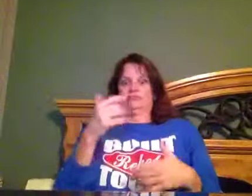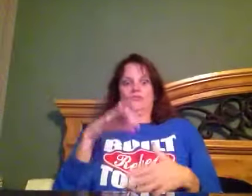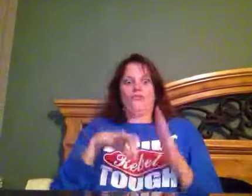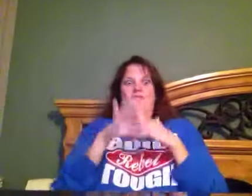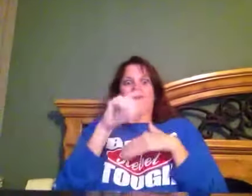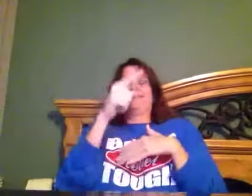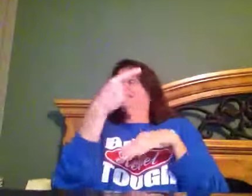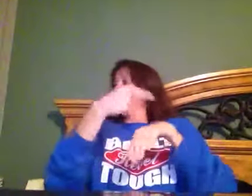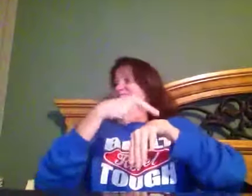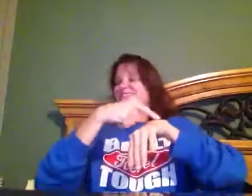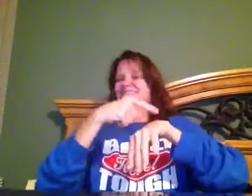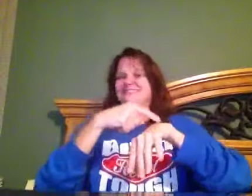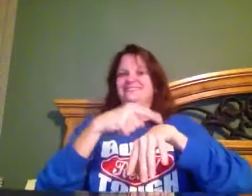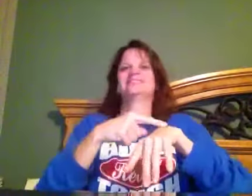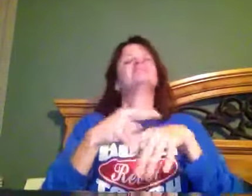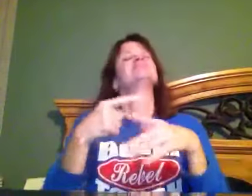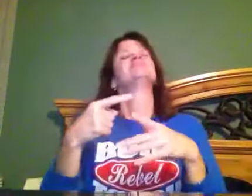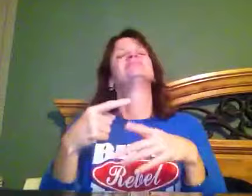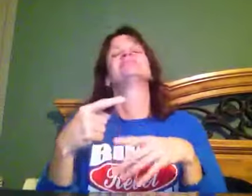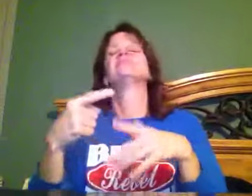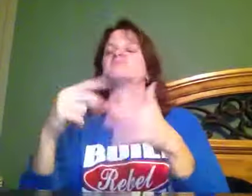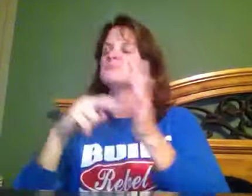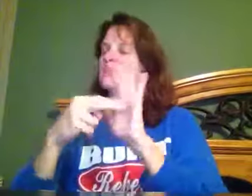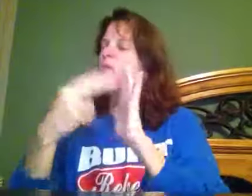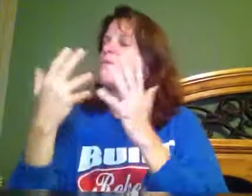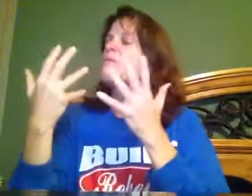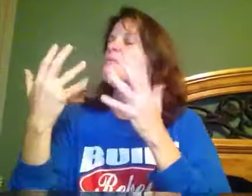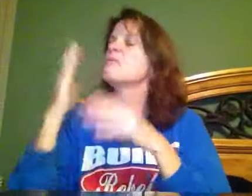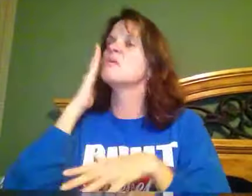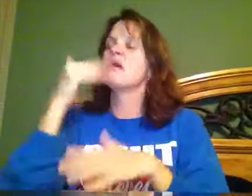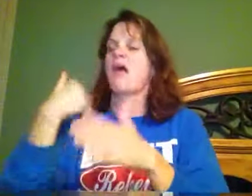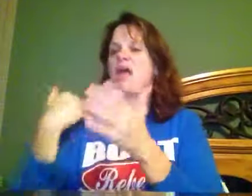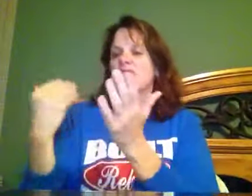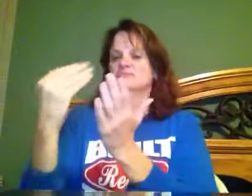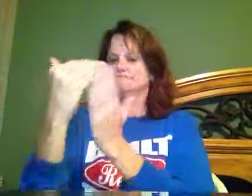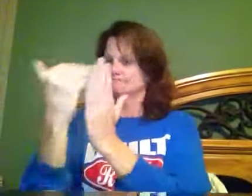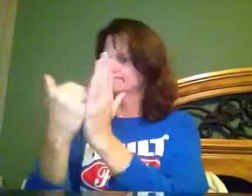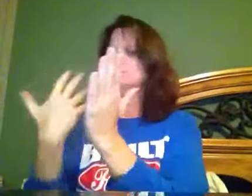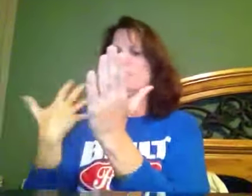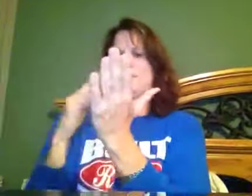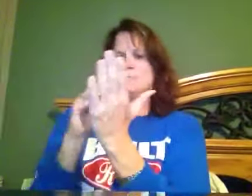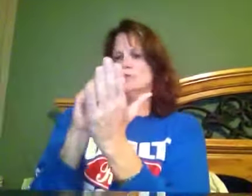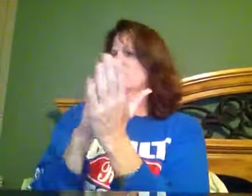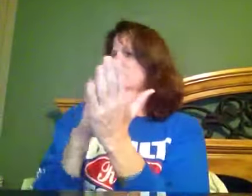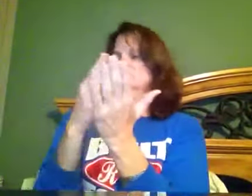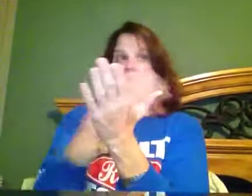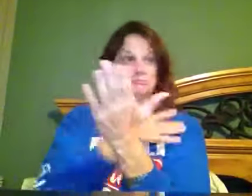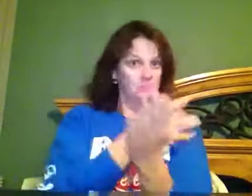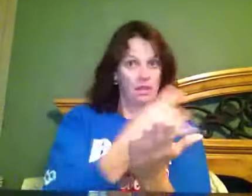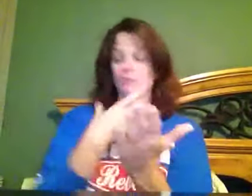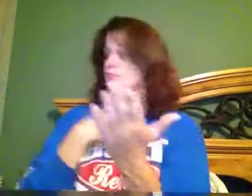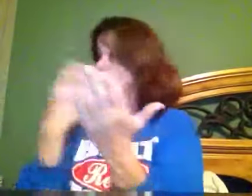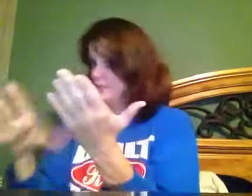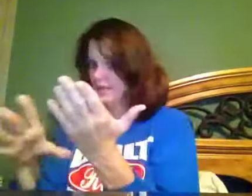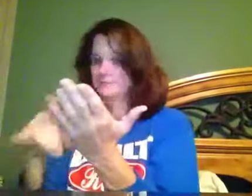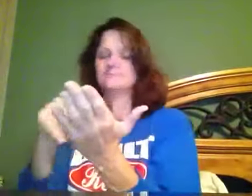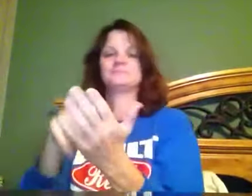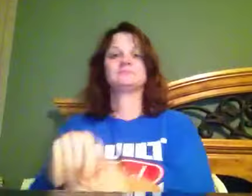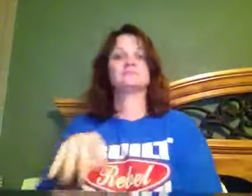you want in the home or don't want in that home. Once you find that home, you're going to want to have your realtor help